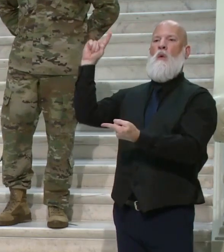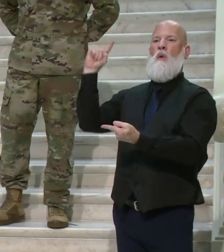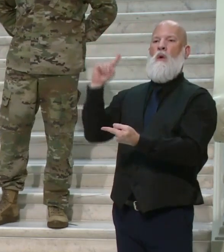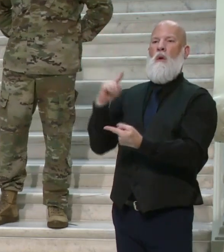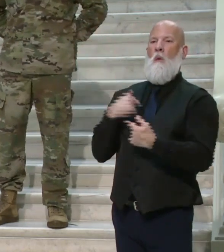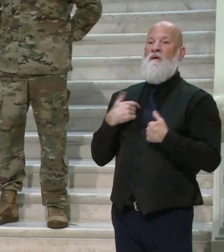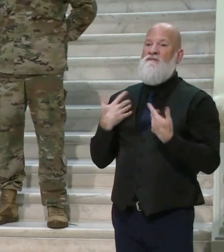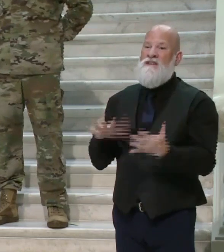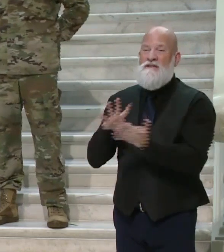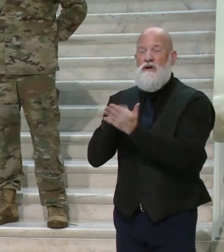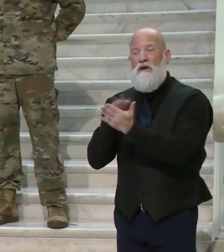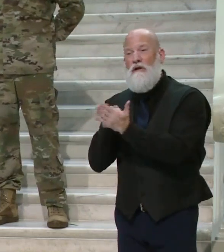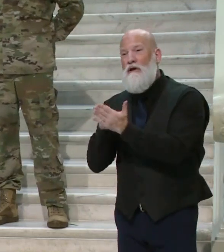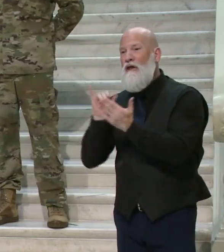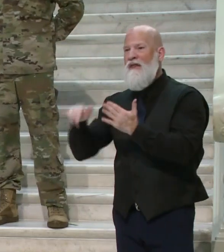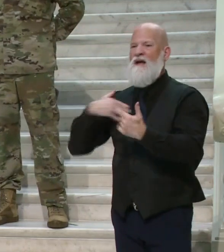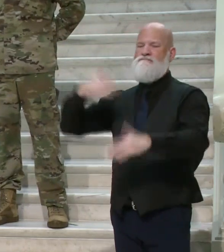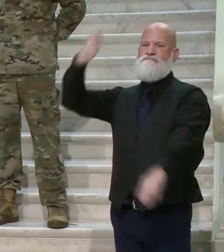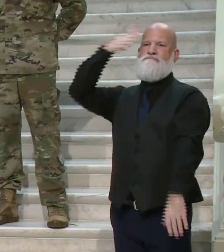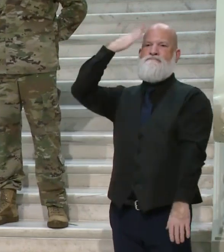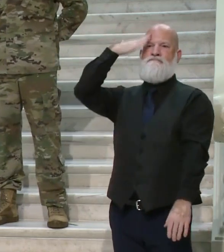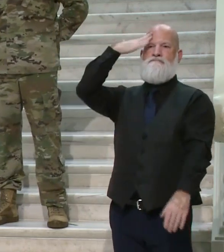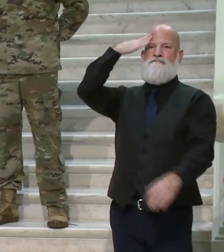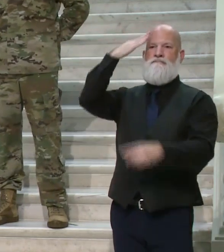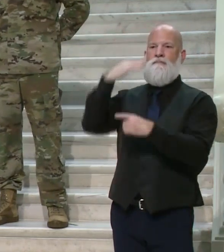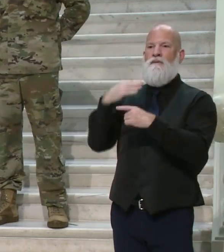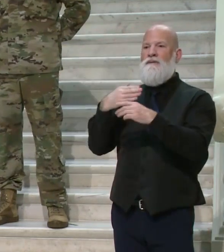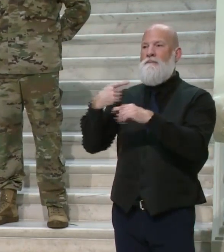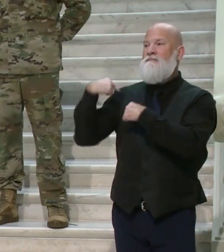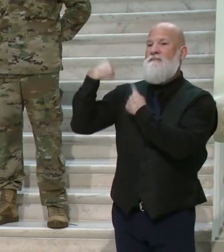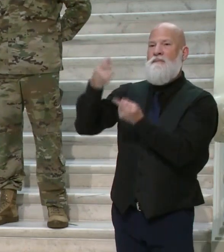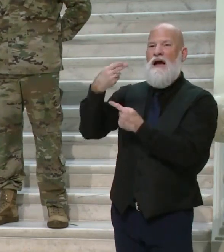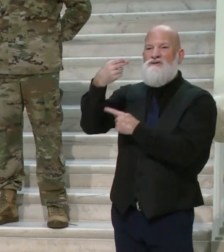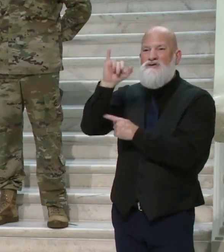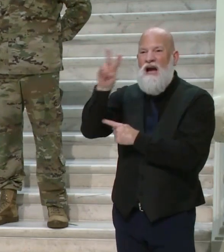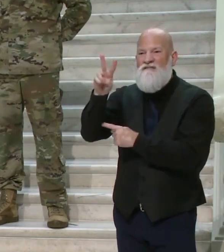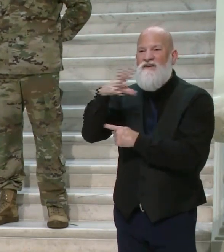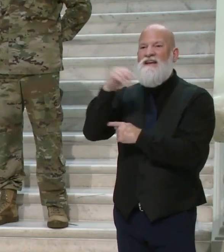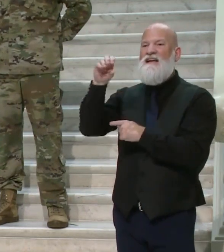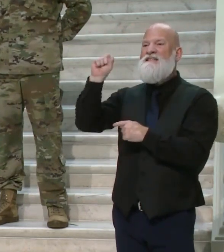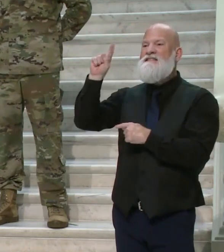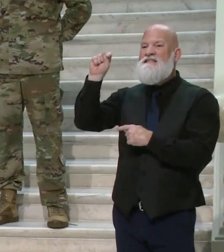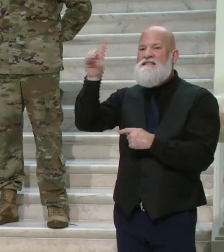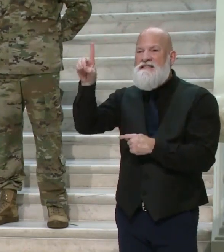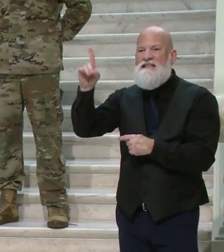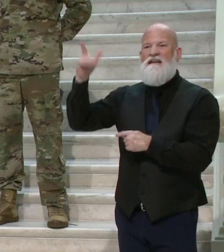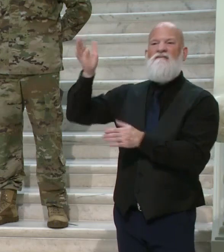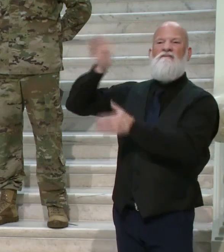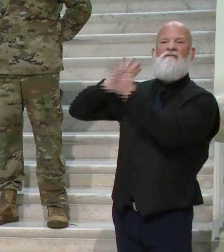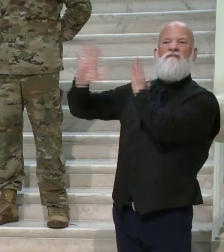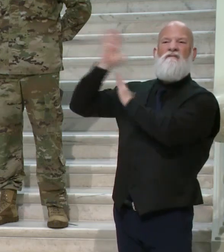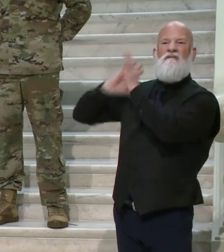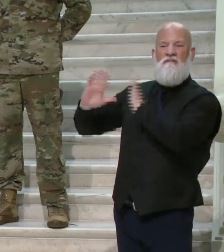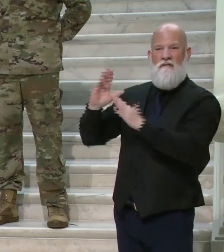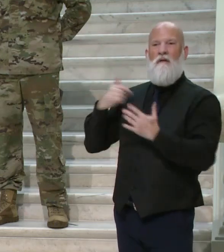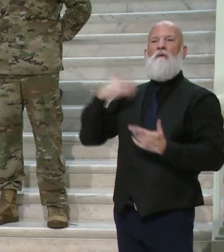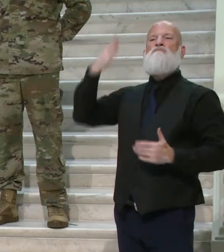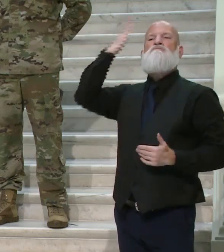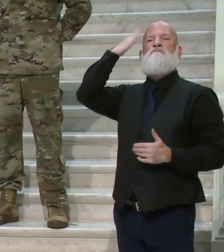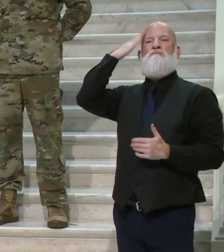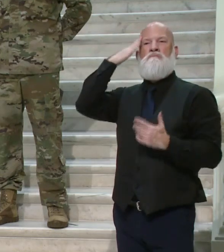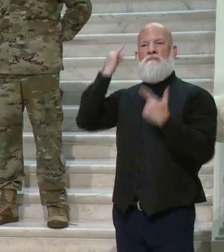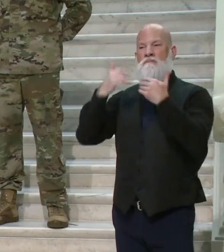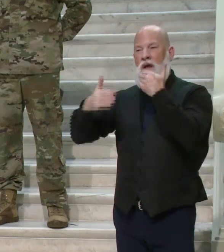in HIV and other STDs as well, for when we initiated contact tracing